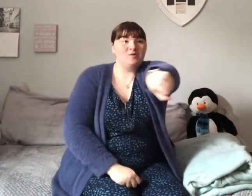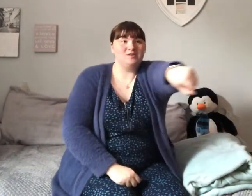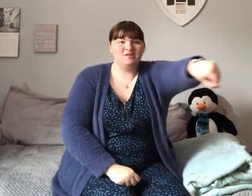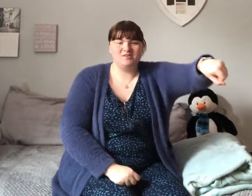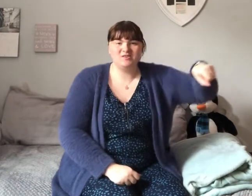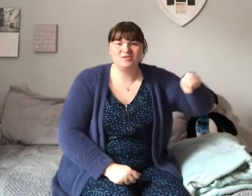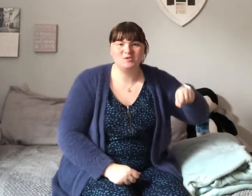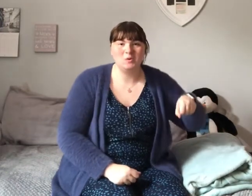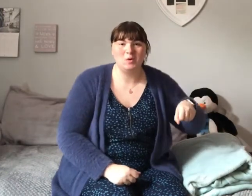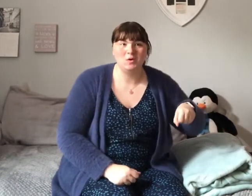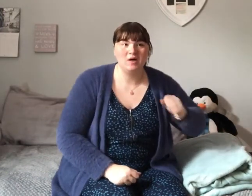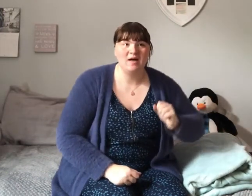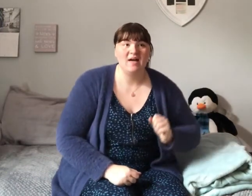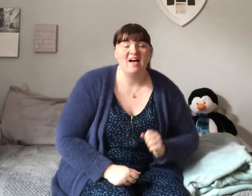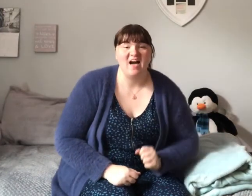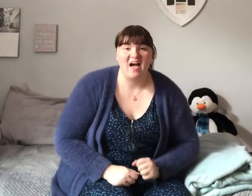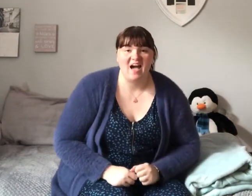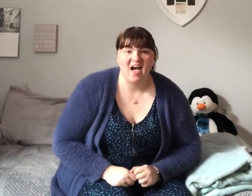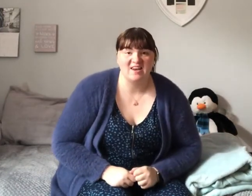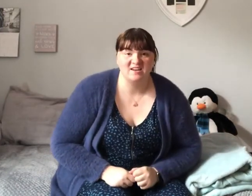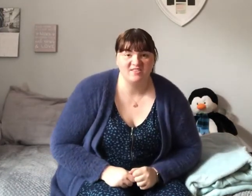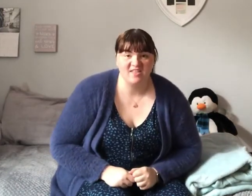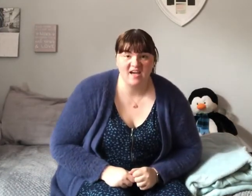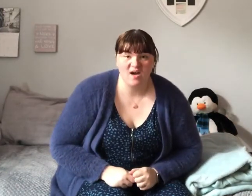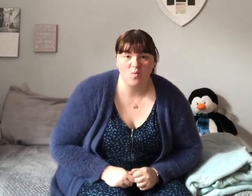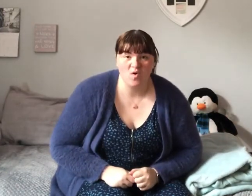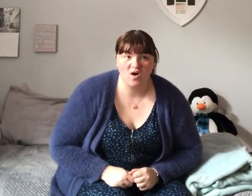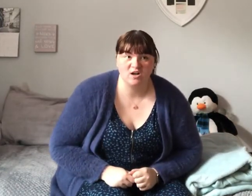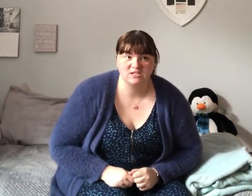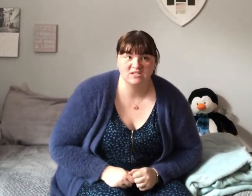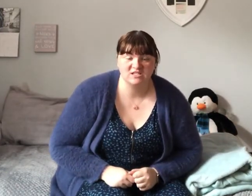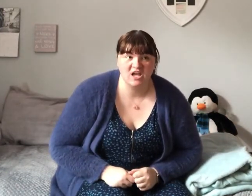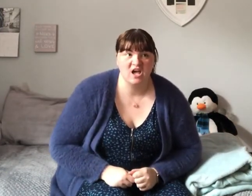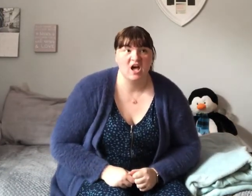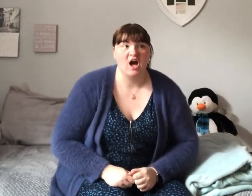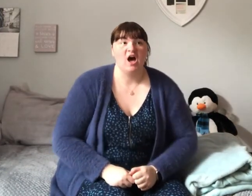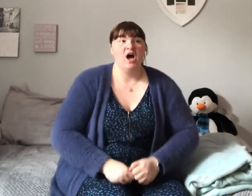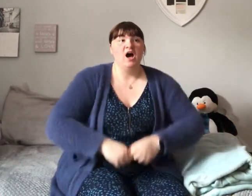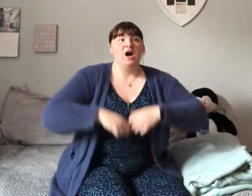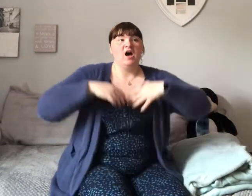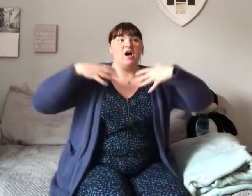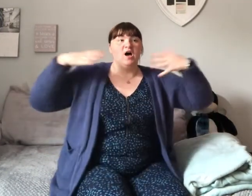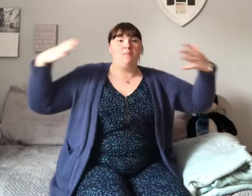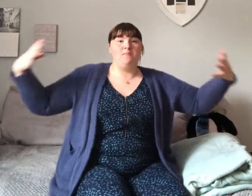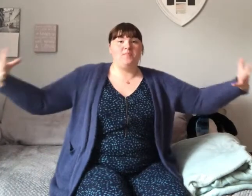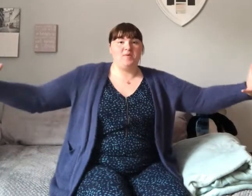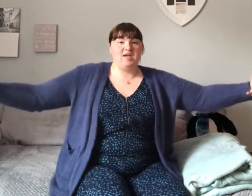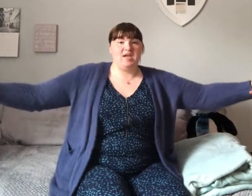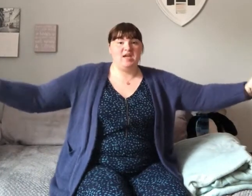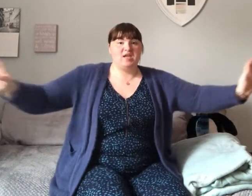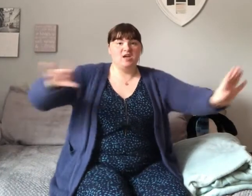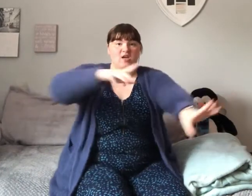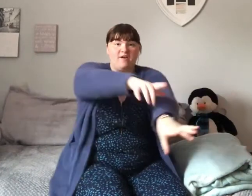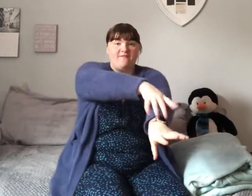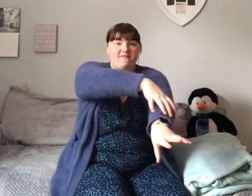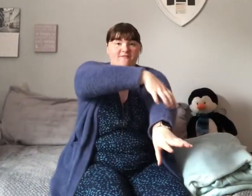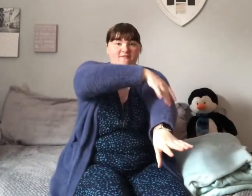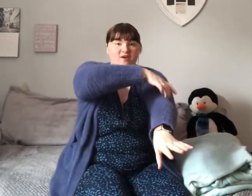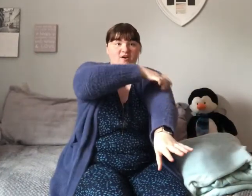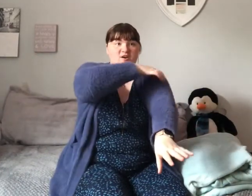opened the door, and there was a big,